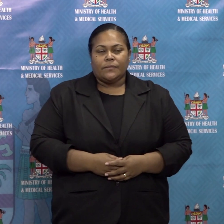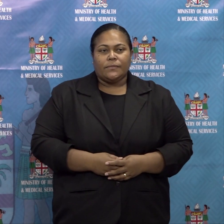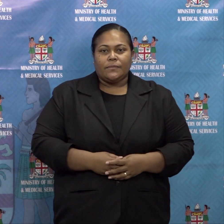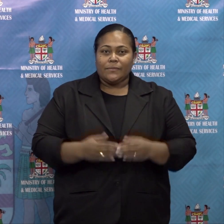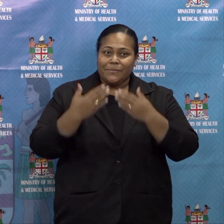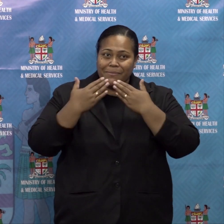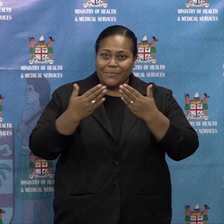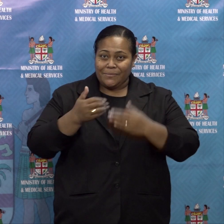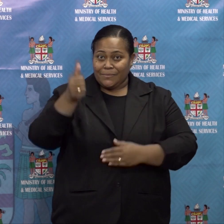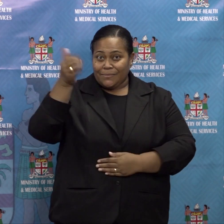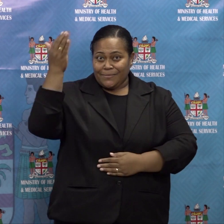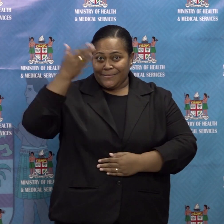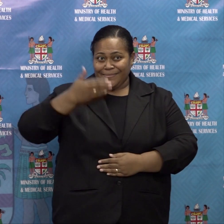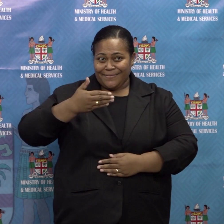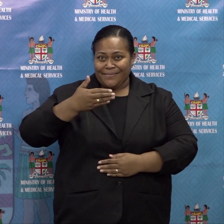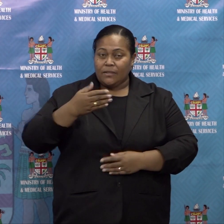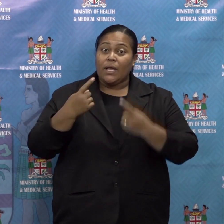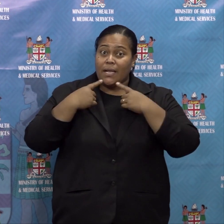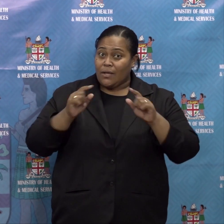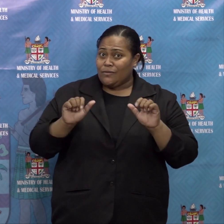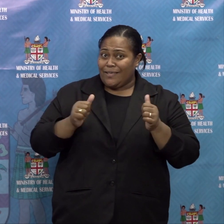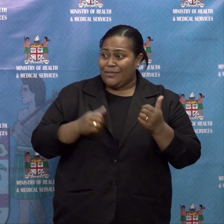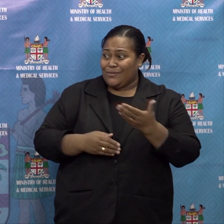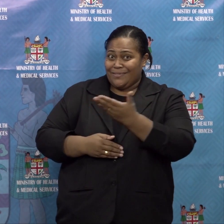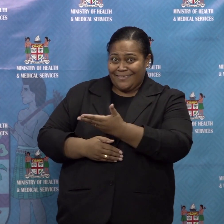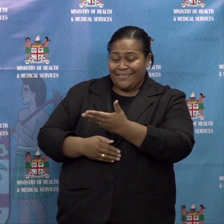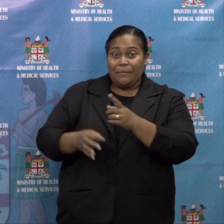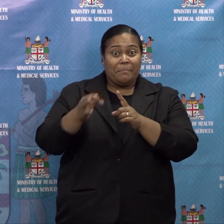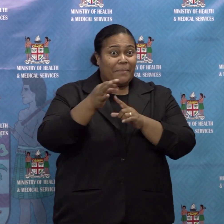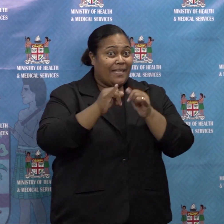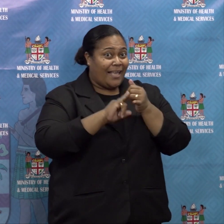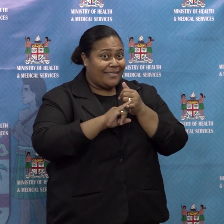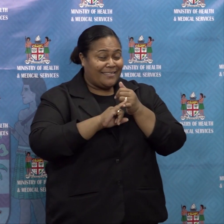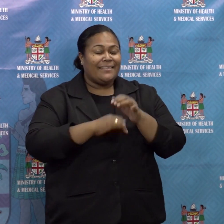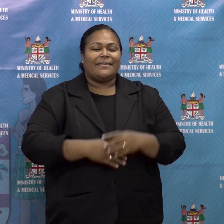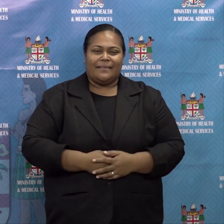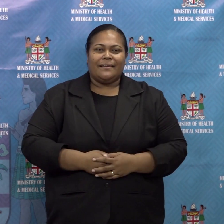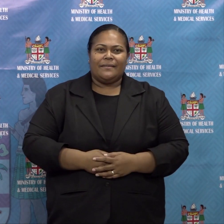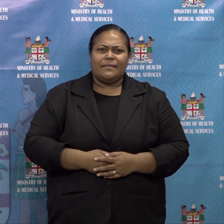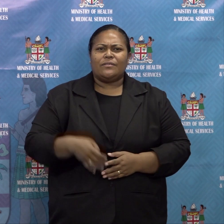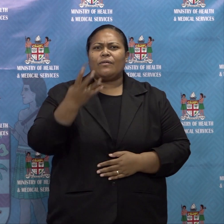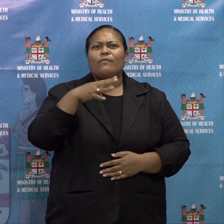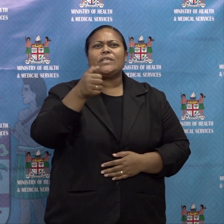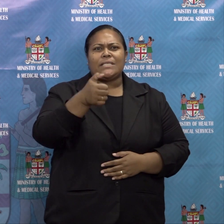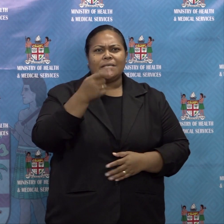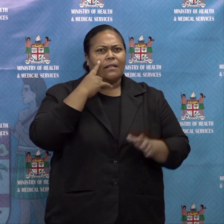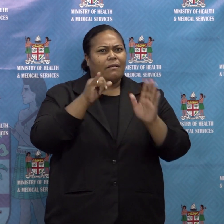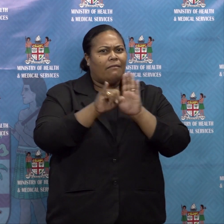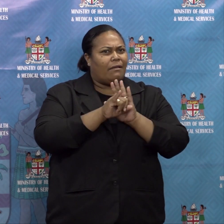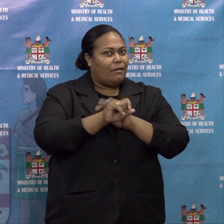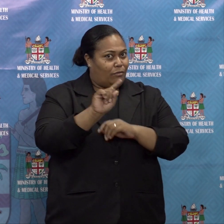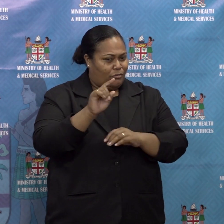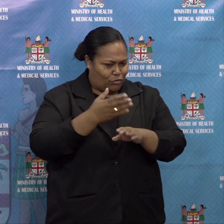Thank you and good evening. As just announced by the Permanent Secretary, there have been 46 new cases